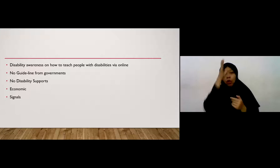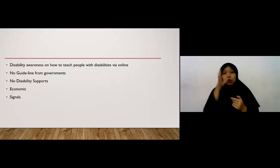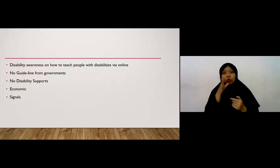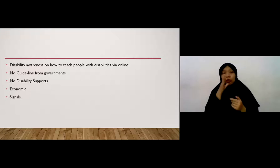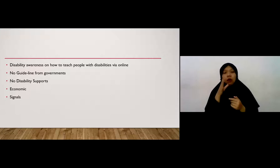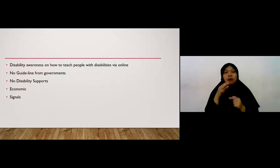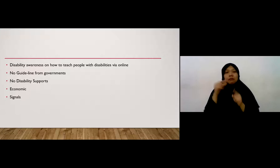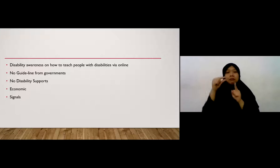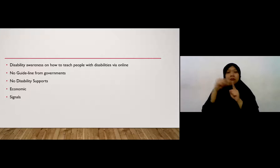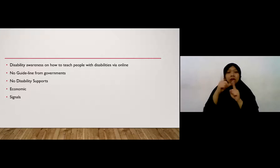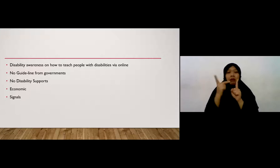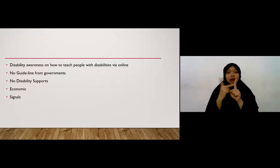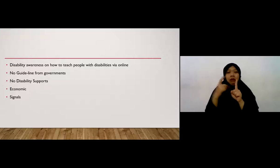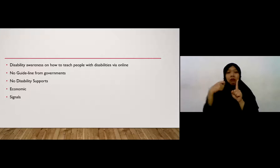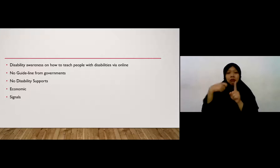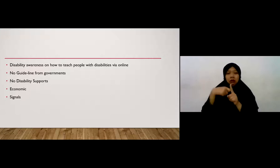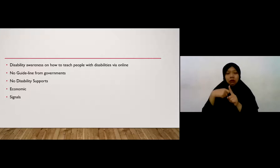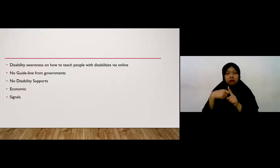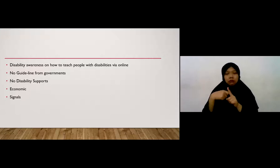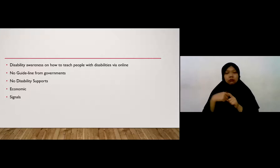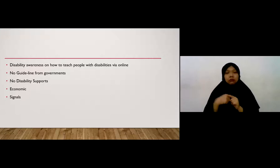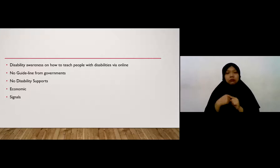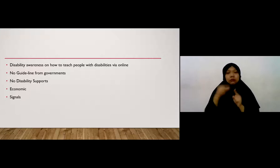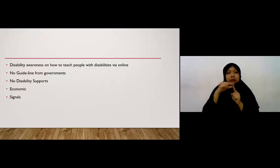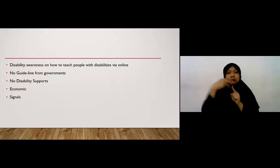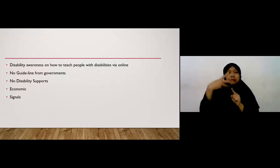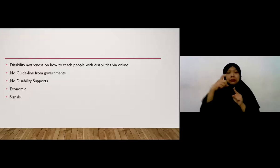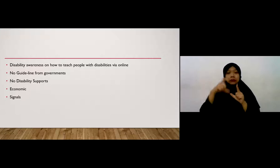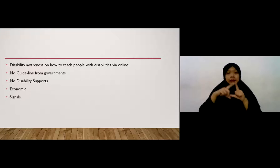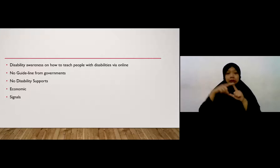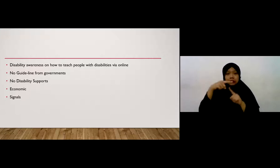by PHK, and also and